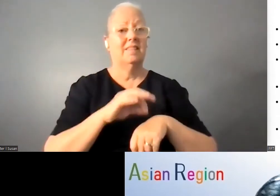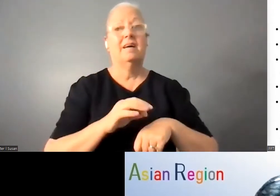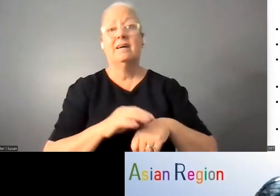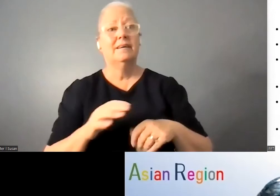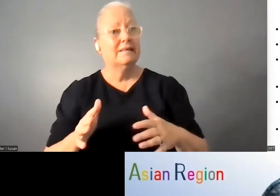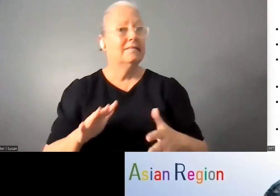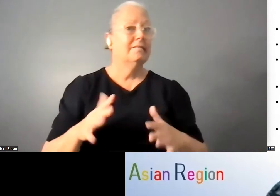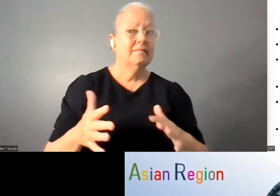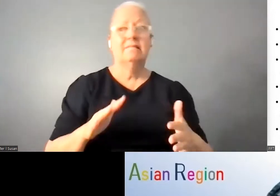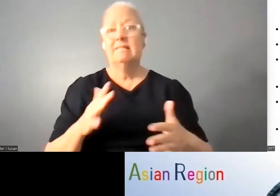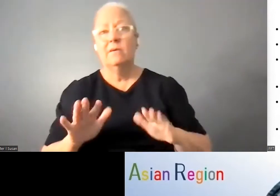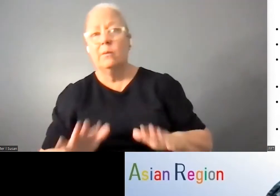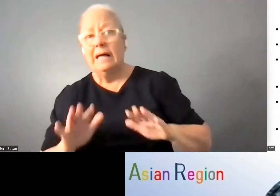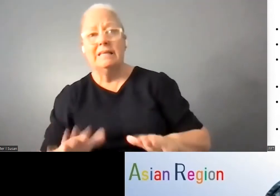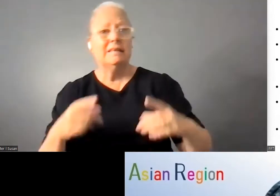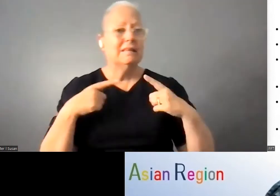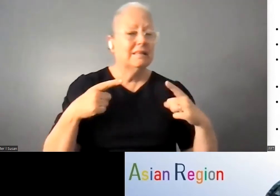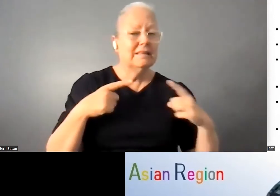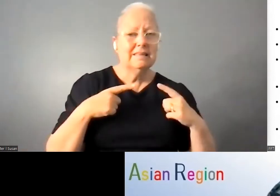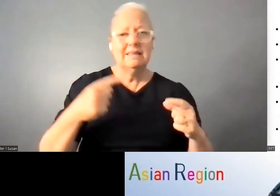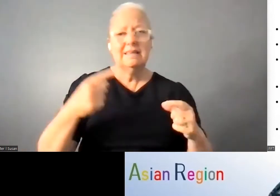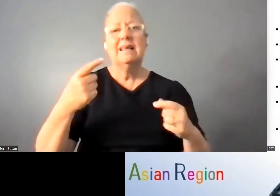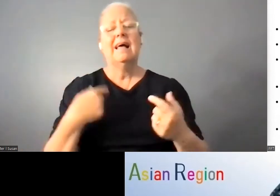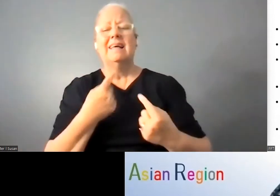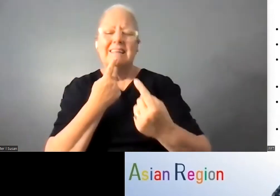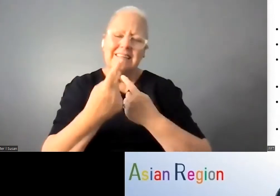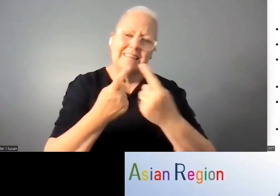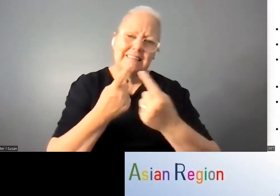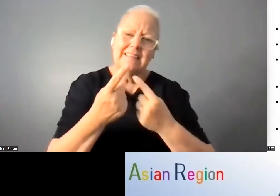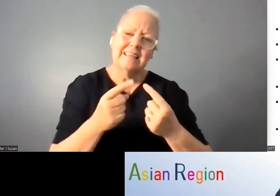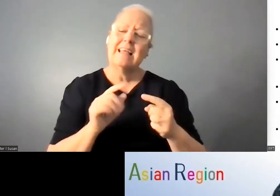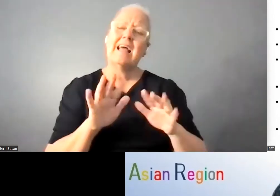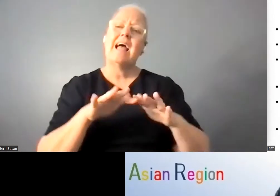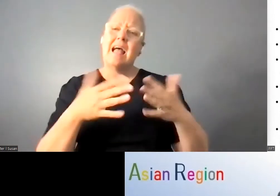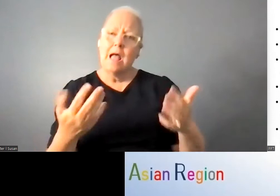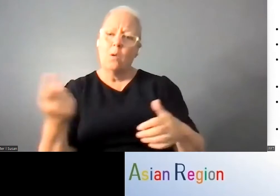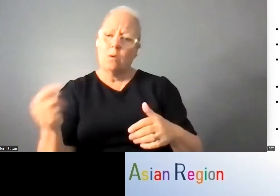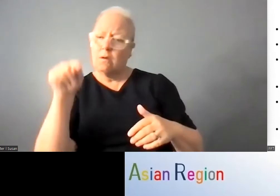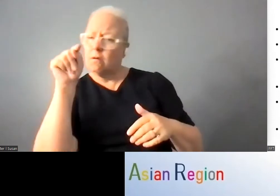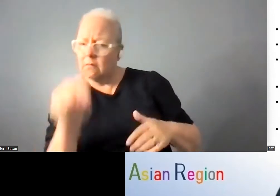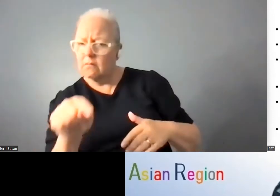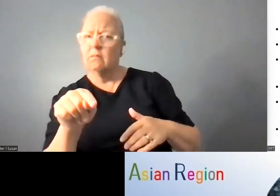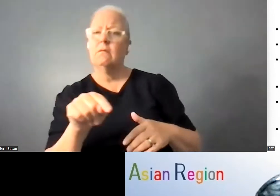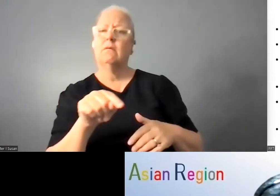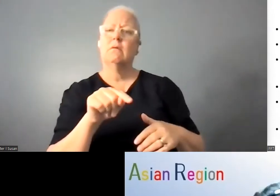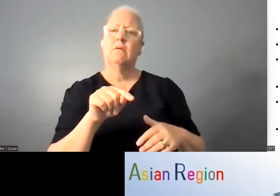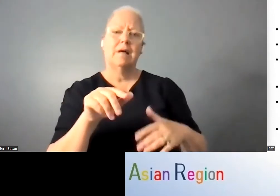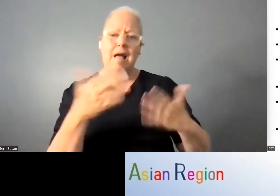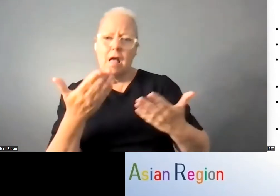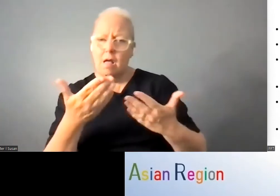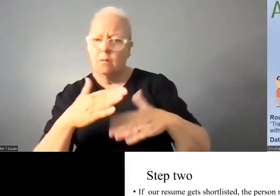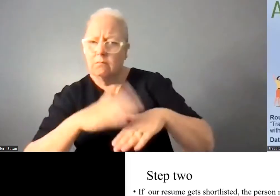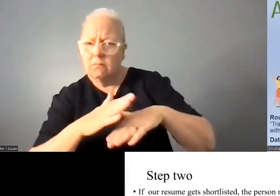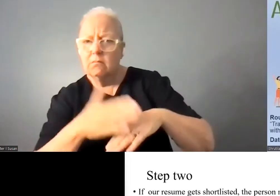interview trying to explain how to turn on the captions. Yes. So the time